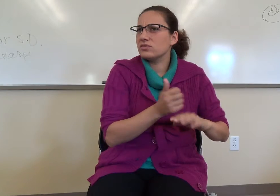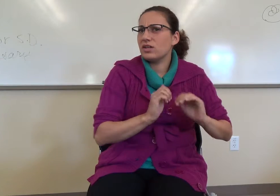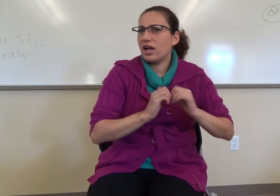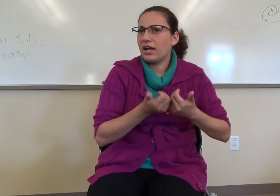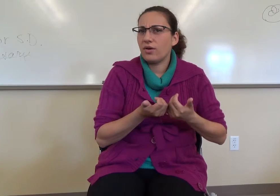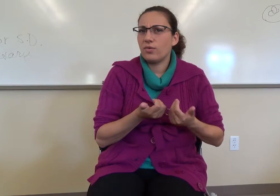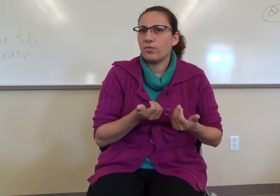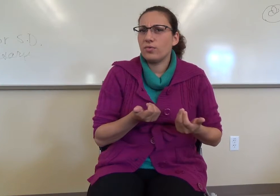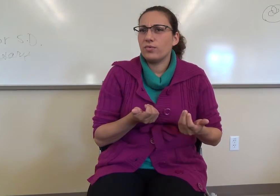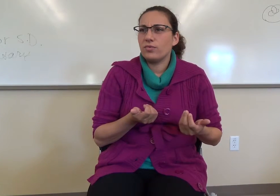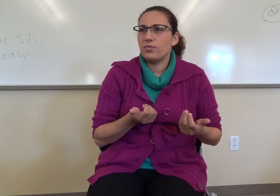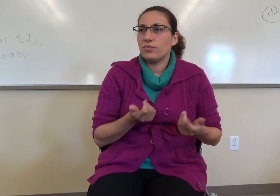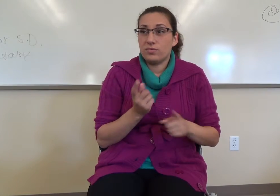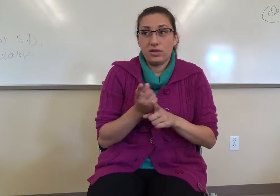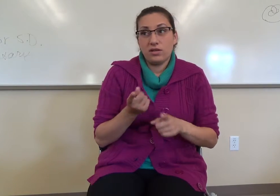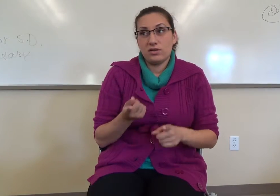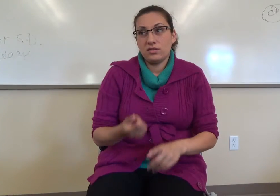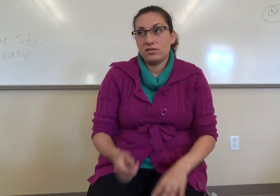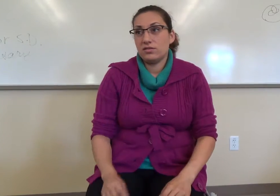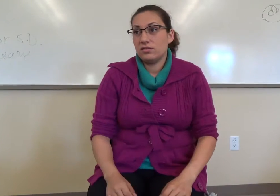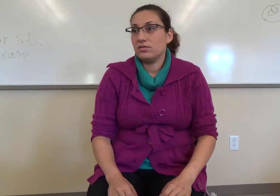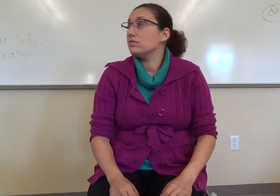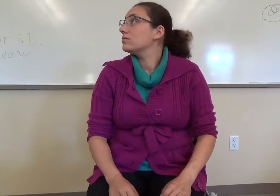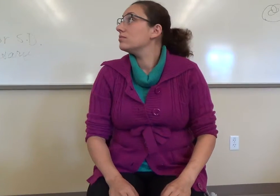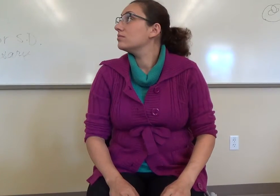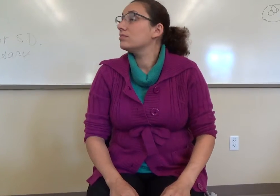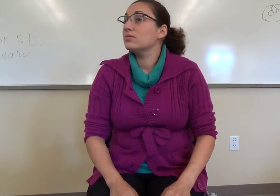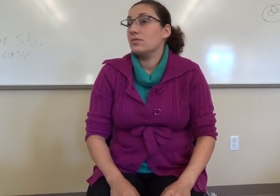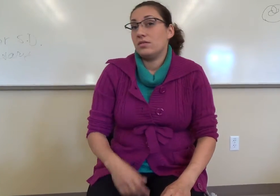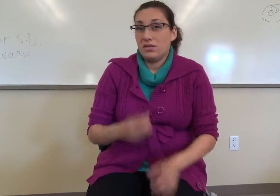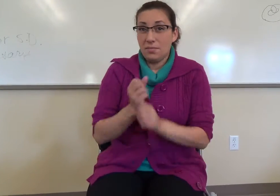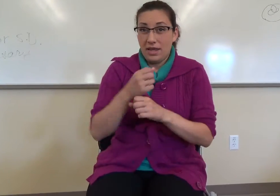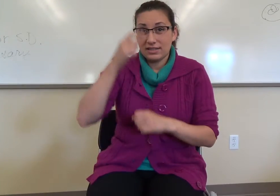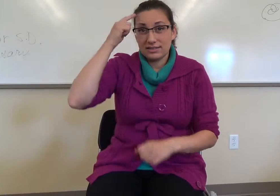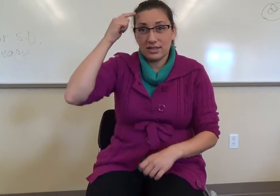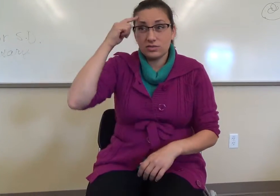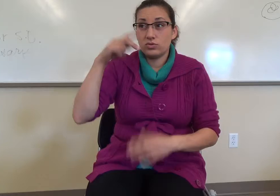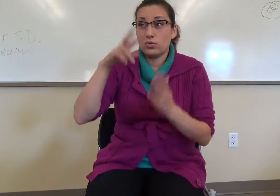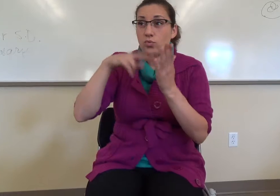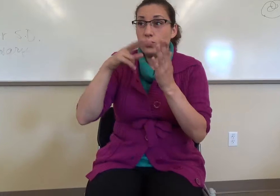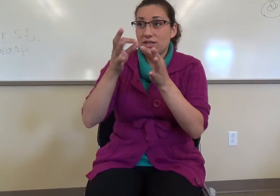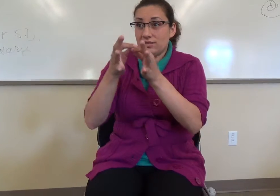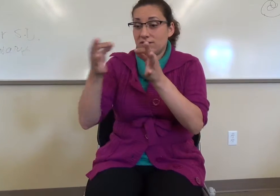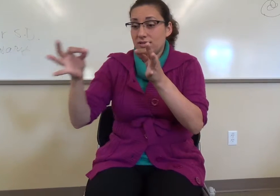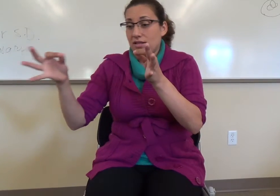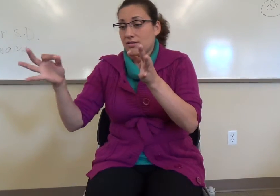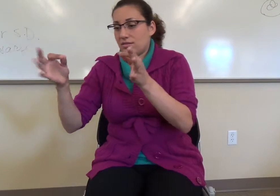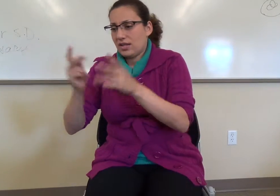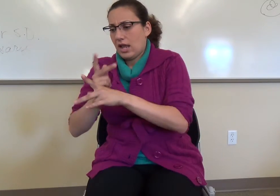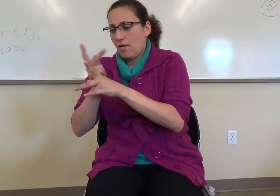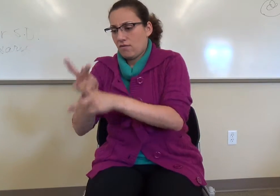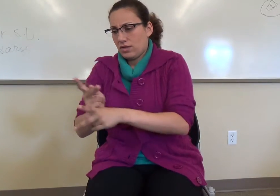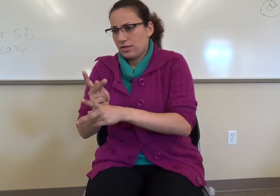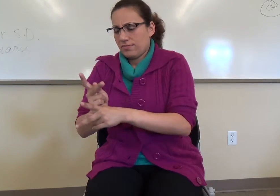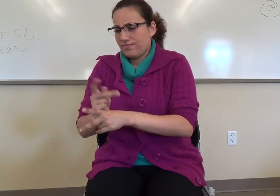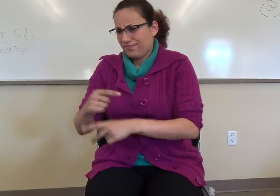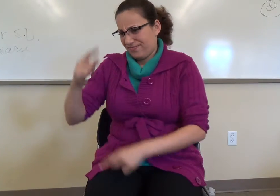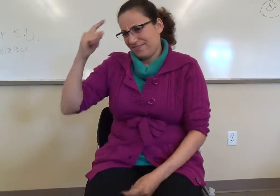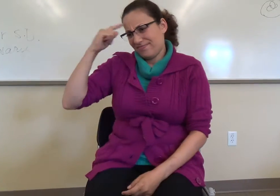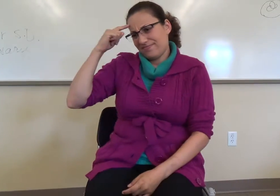Right? Does that make sense? Again, if you read that sentence carefully, you think, wait a minute, this isn't quite as clear